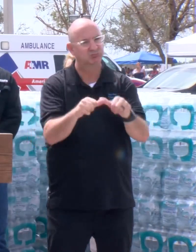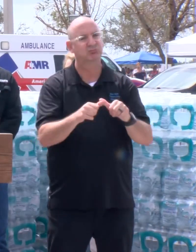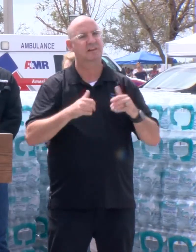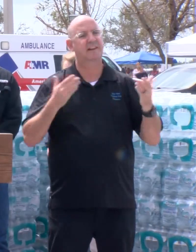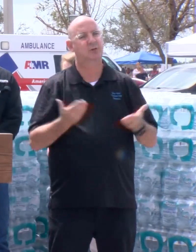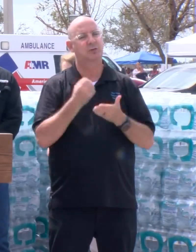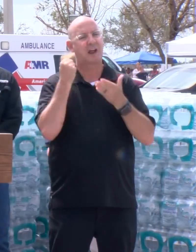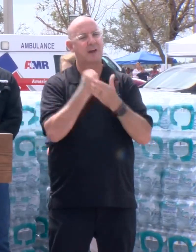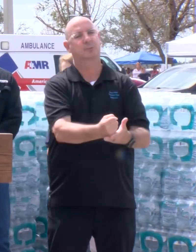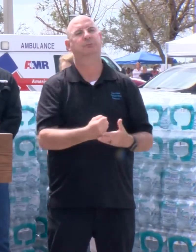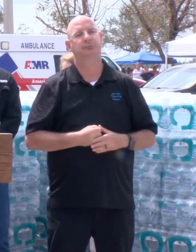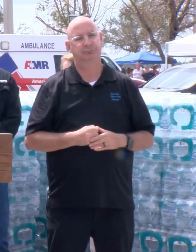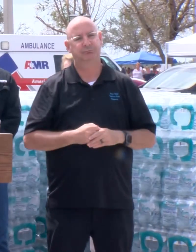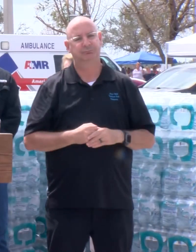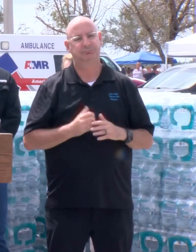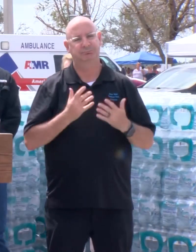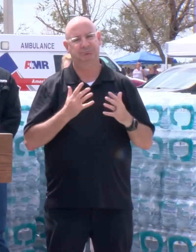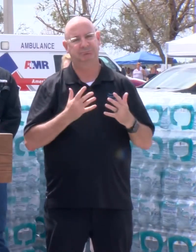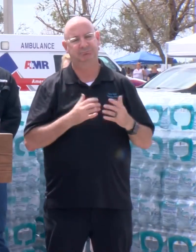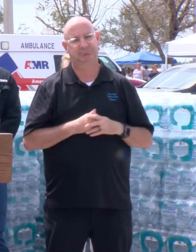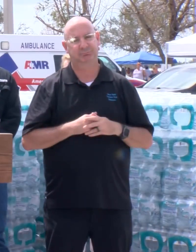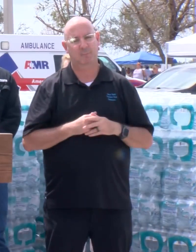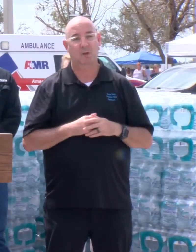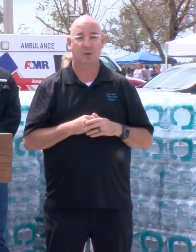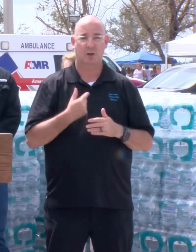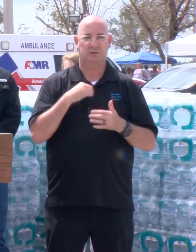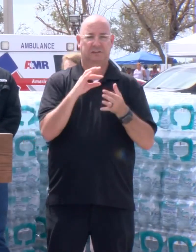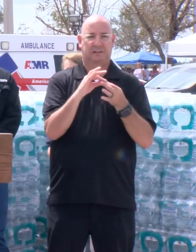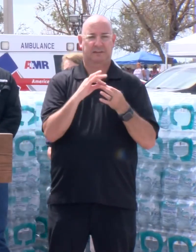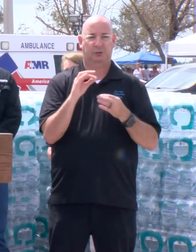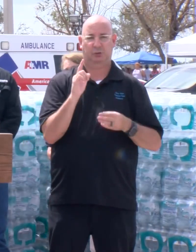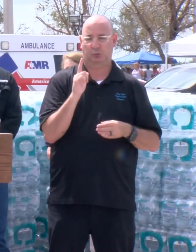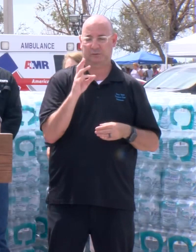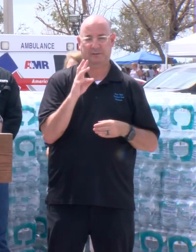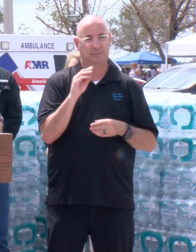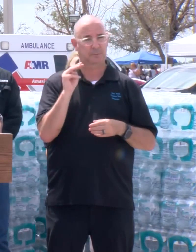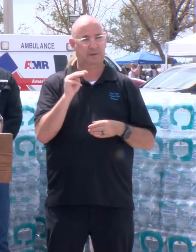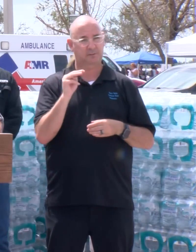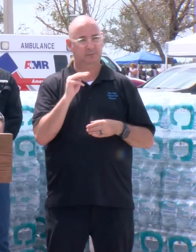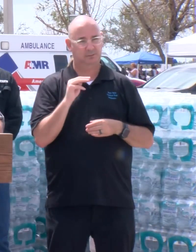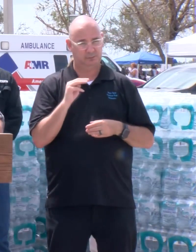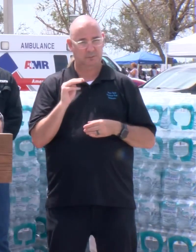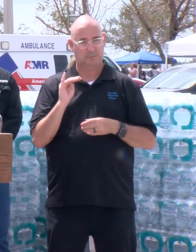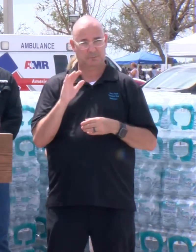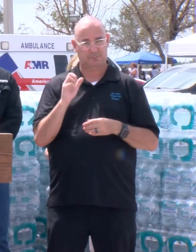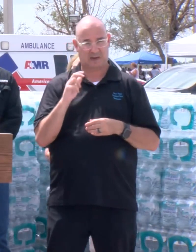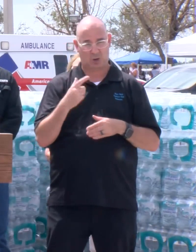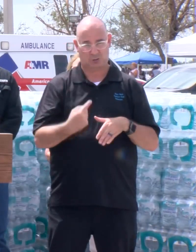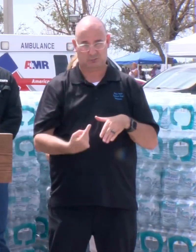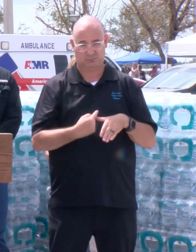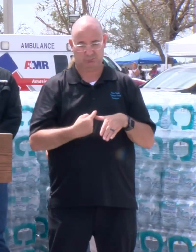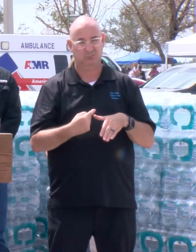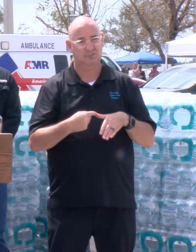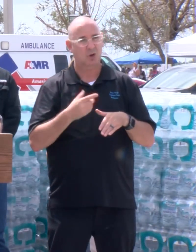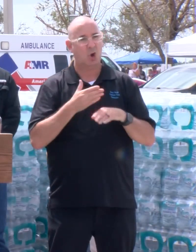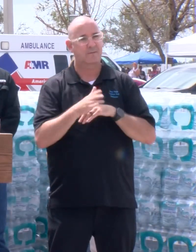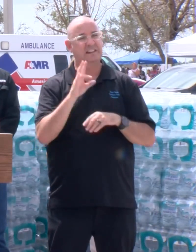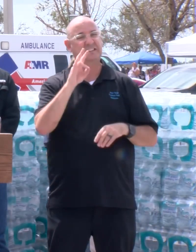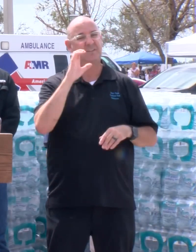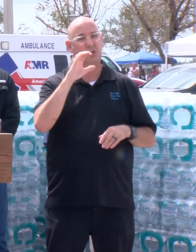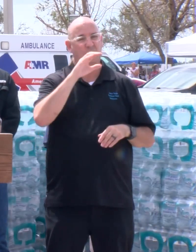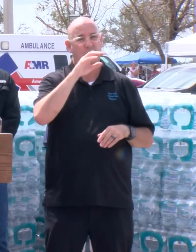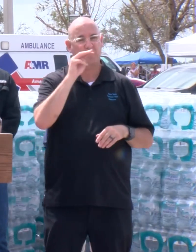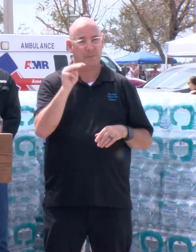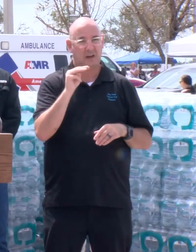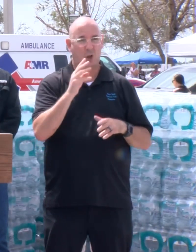the $126 million announced today is now over $700 million that we've been able to award to Panhandle communities, and that's up to $1.9 million